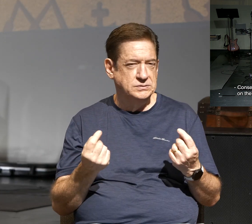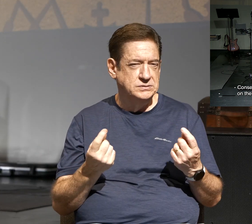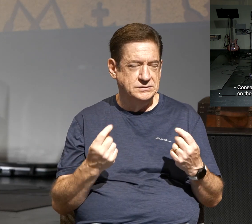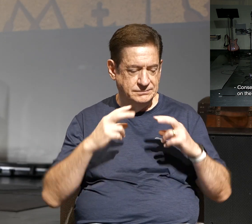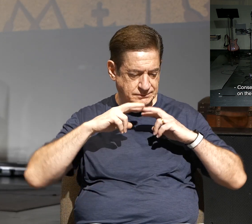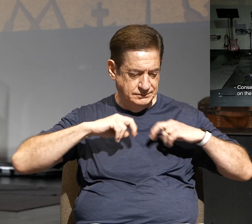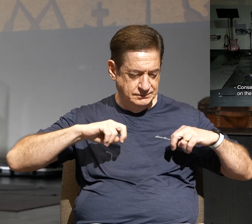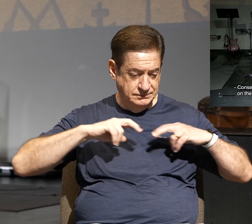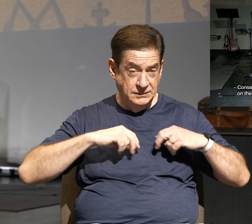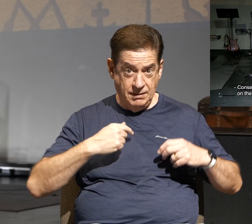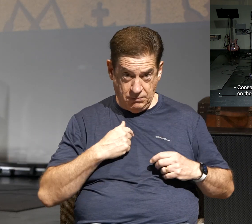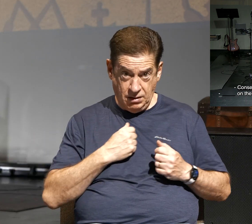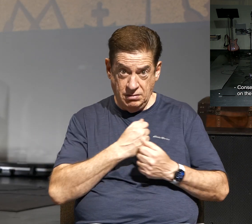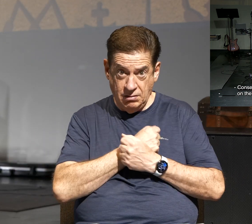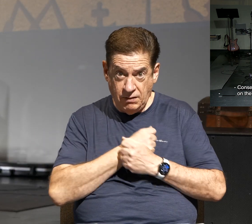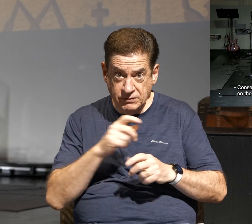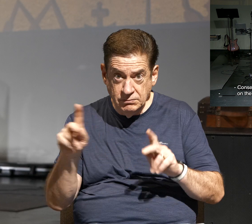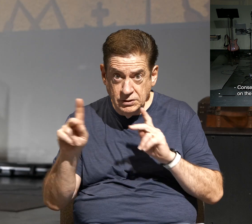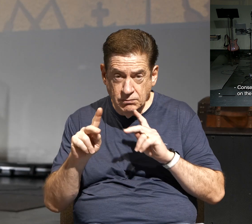Are they loving? Because I think